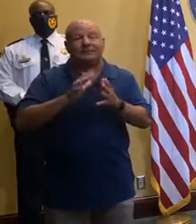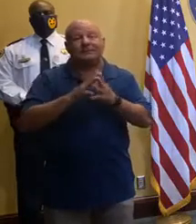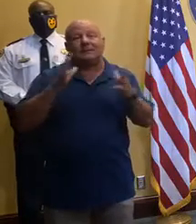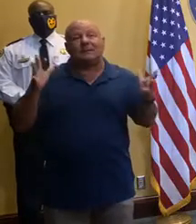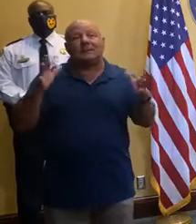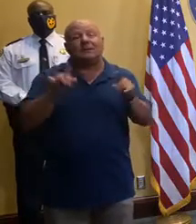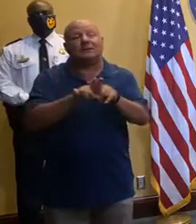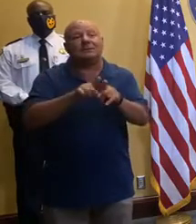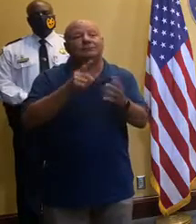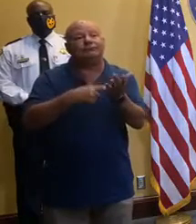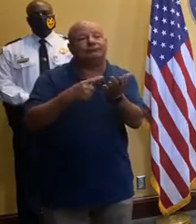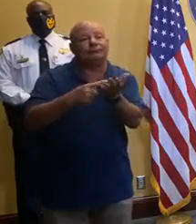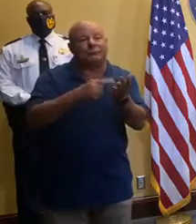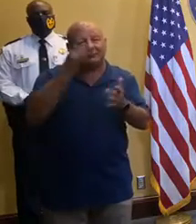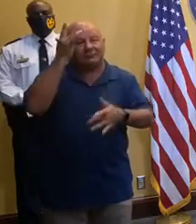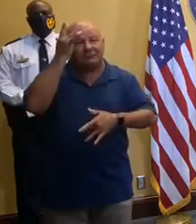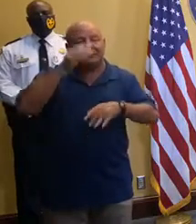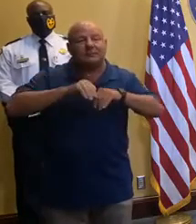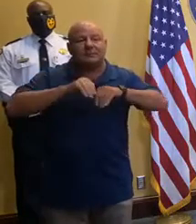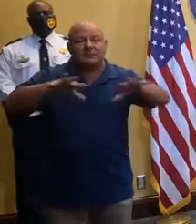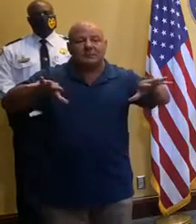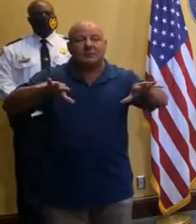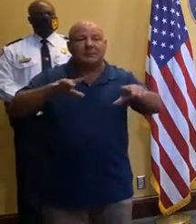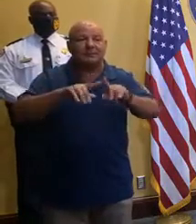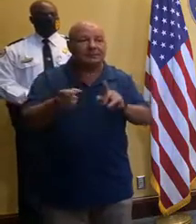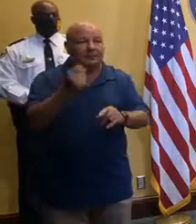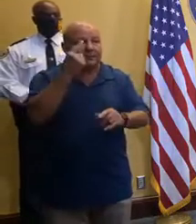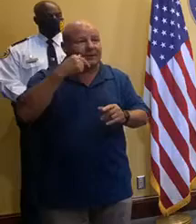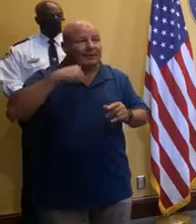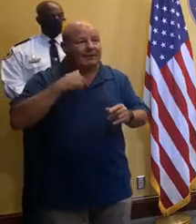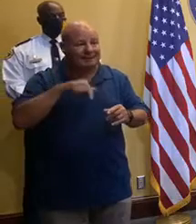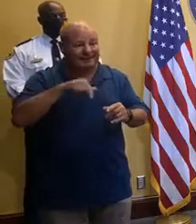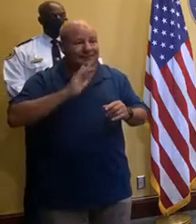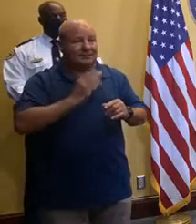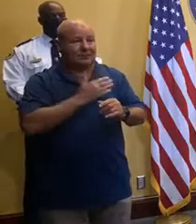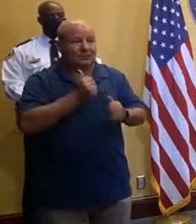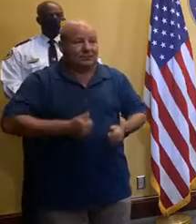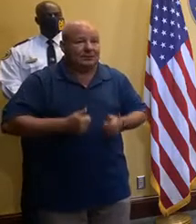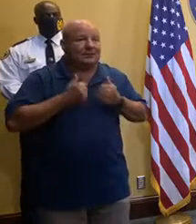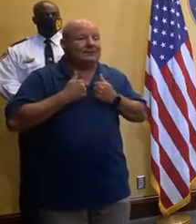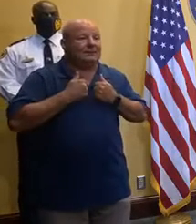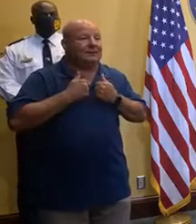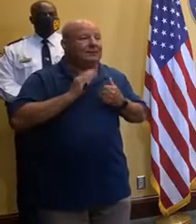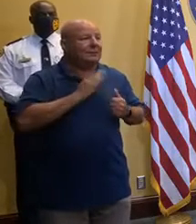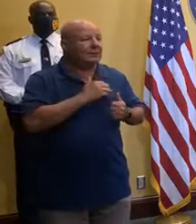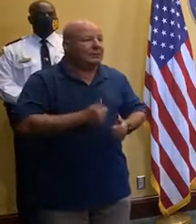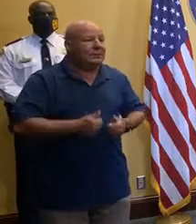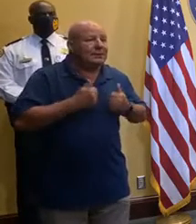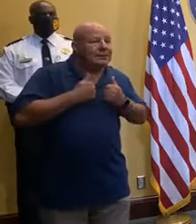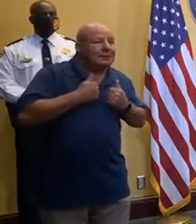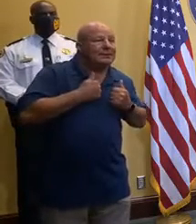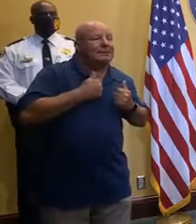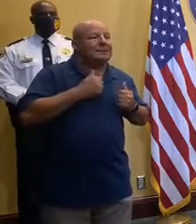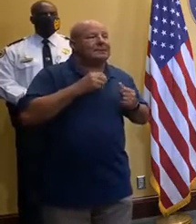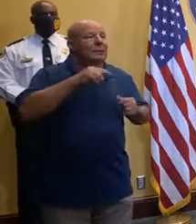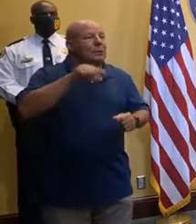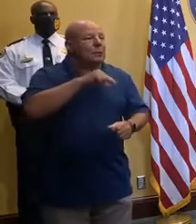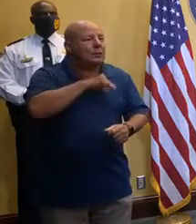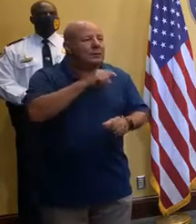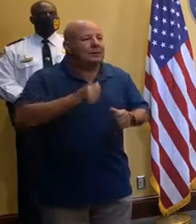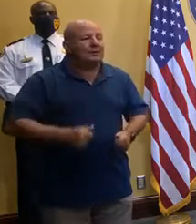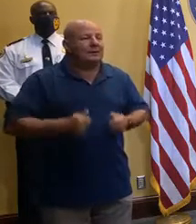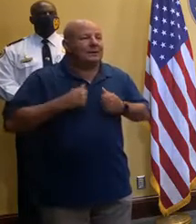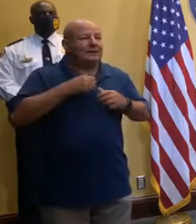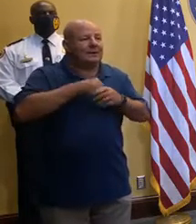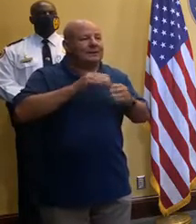the pandemic. But this is about our livelihood, our lives, our quality of life in our city, in our state, and